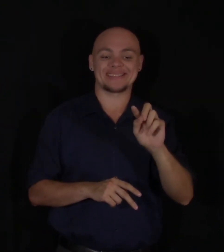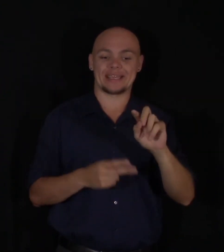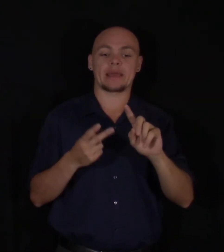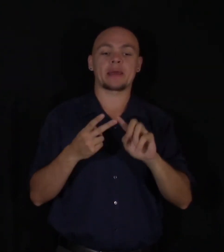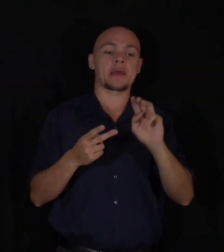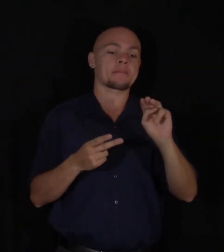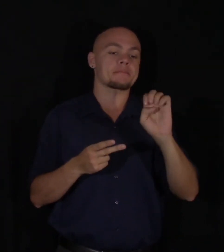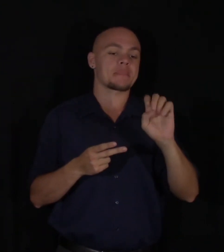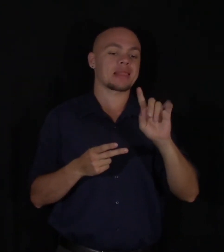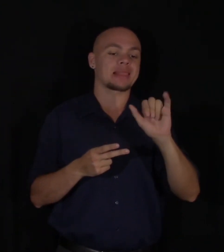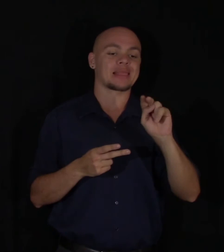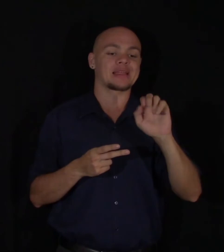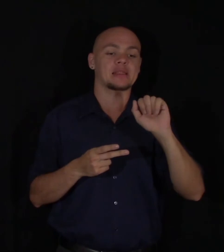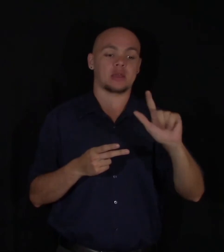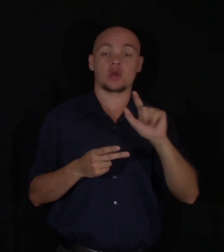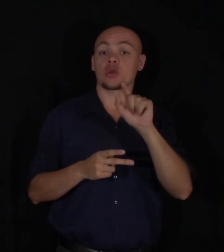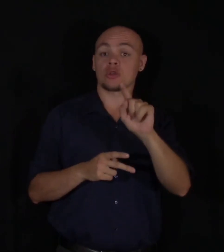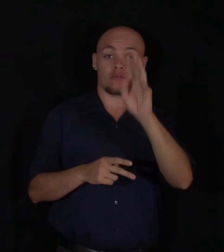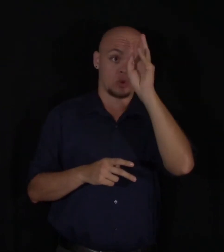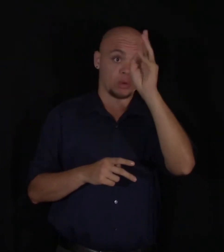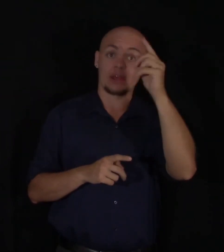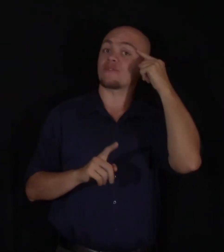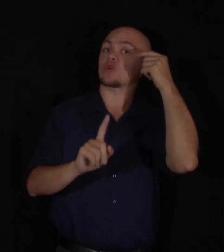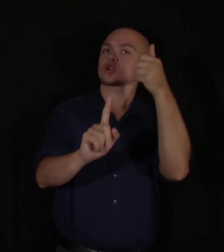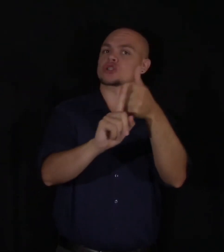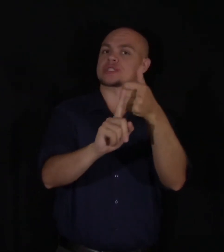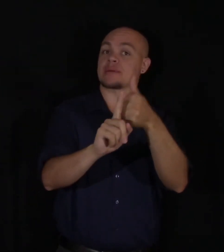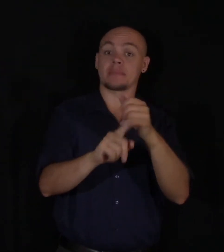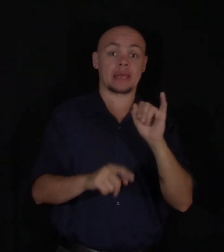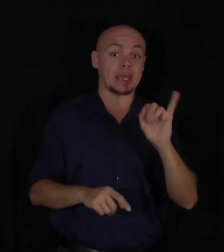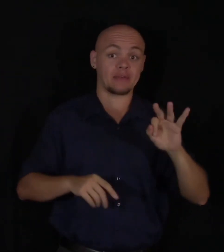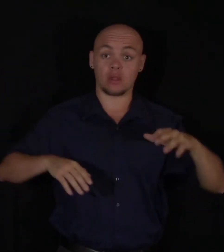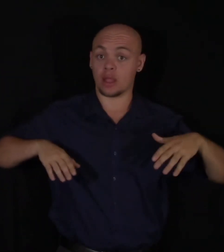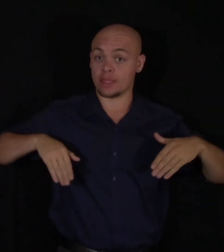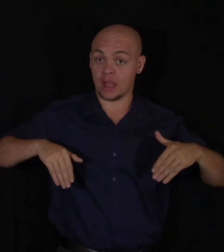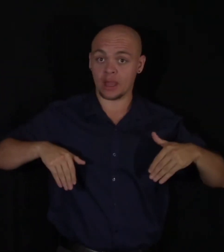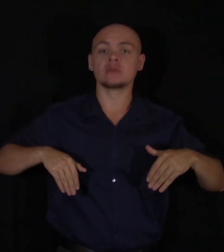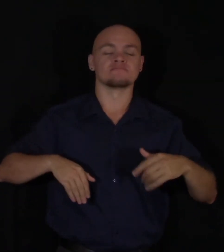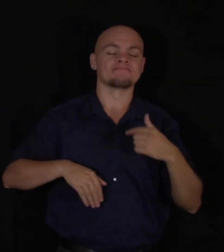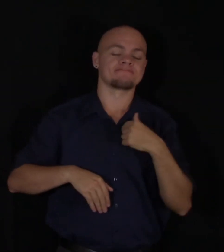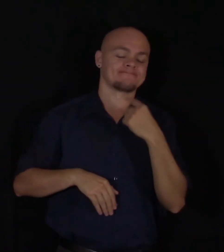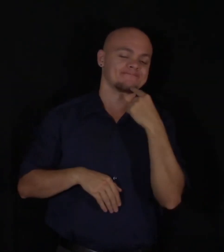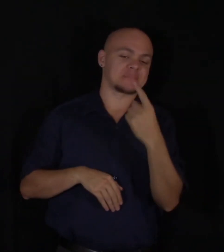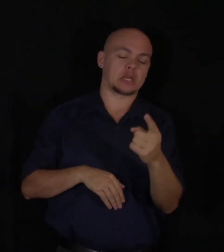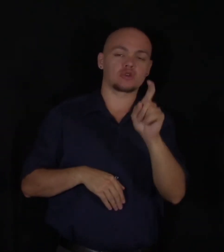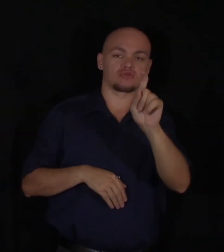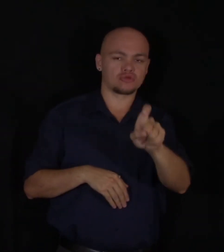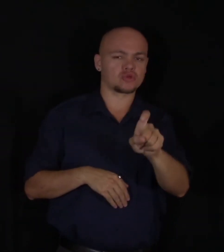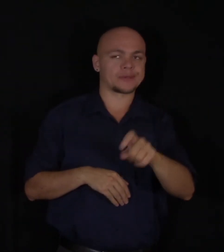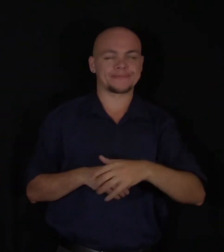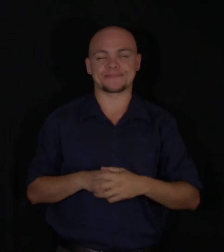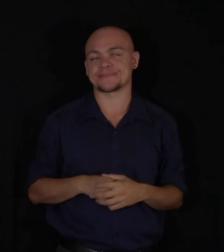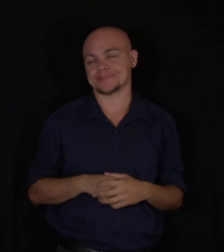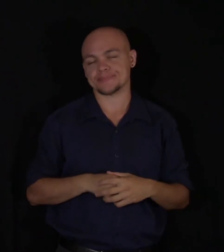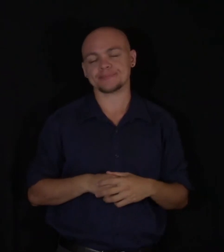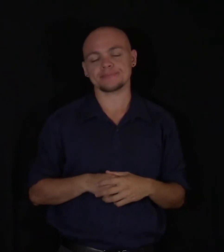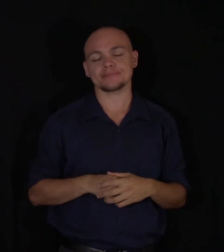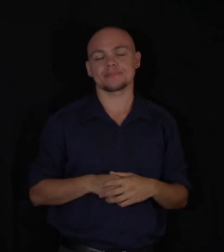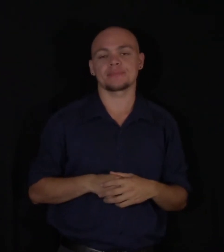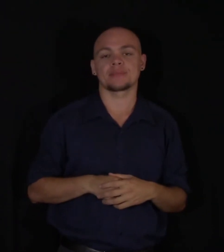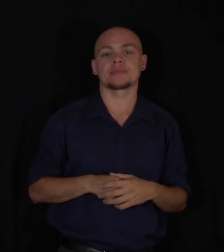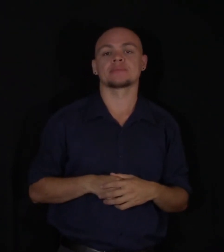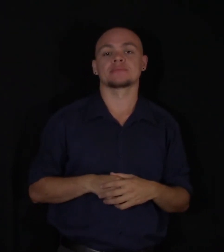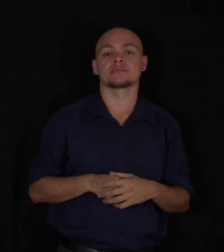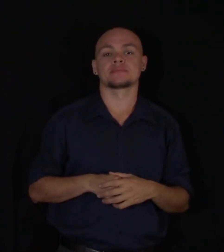you've intentionally created this space for you. But if you haven't, let me tell you why you should consider doing so. There